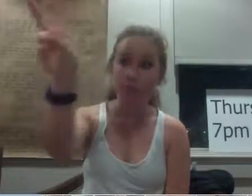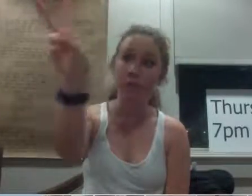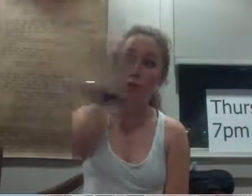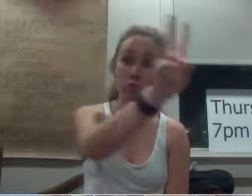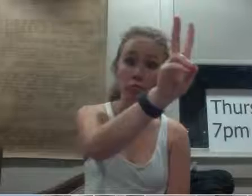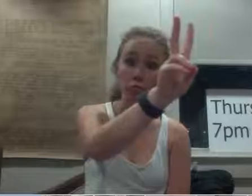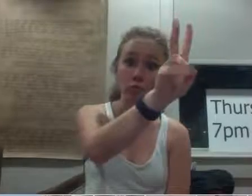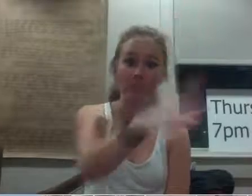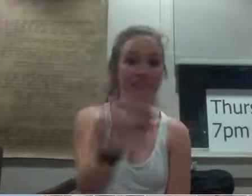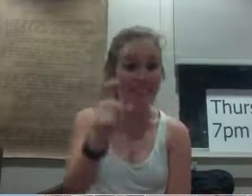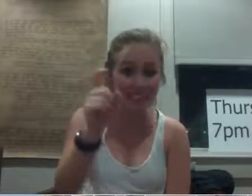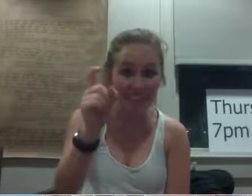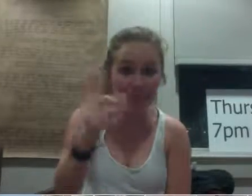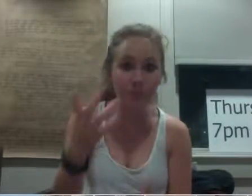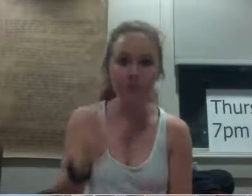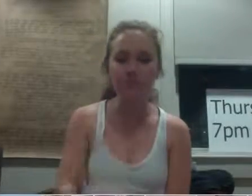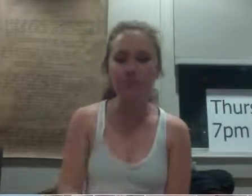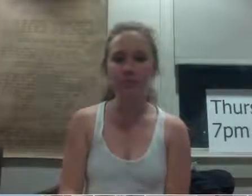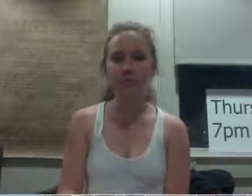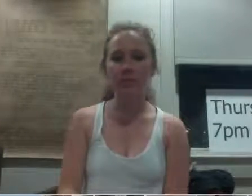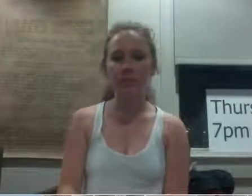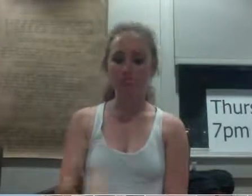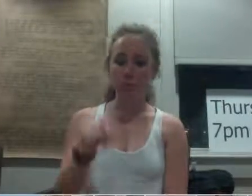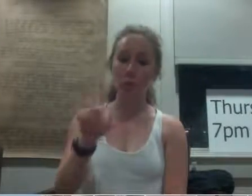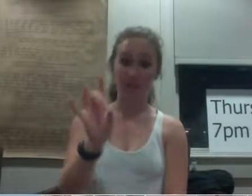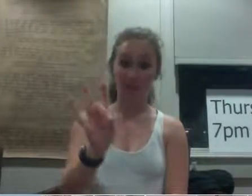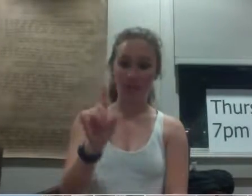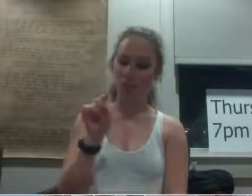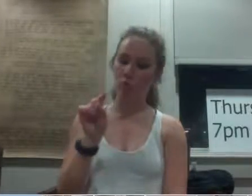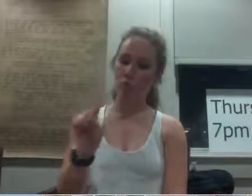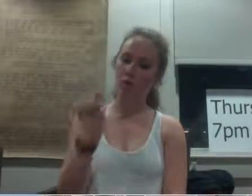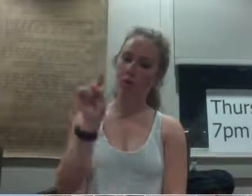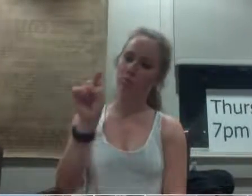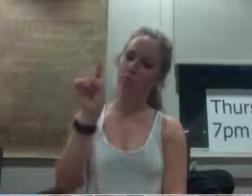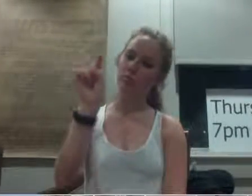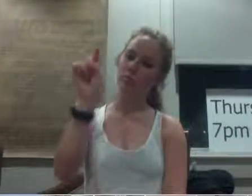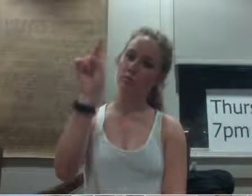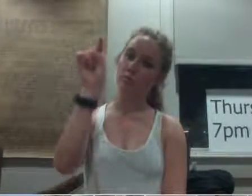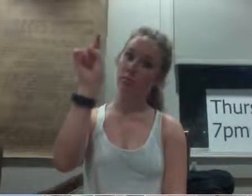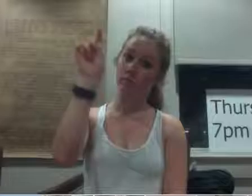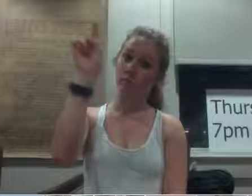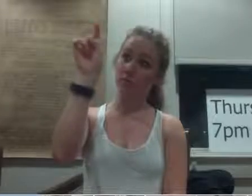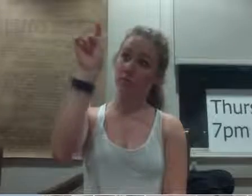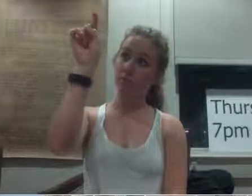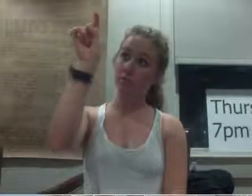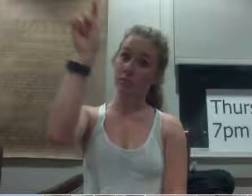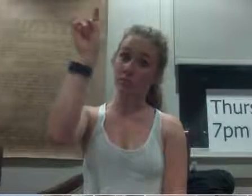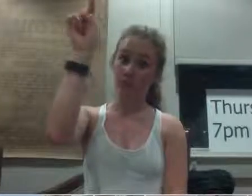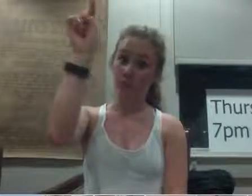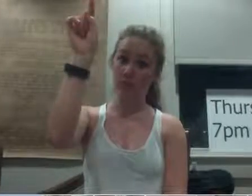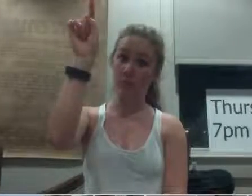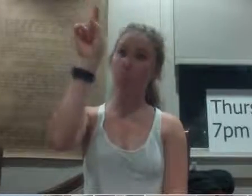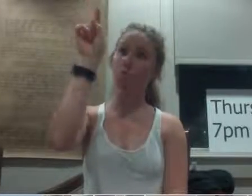9 by 2. That's what I need. I'm sorry, 8 by 2. Good word. So